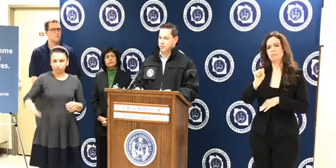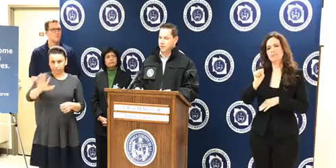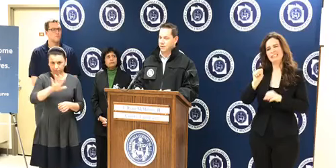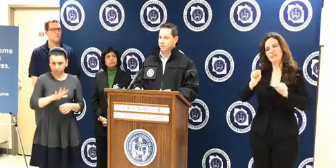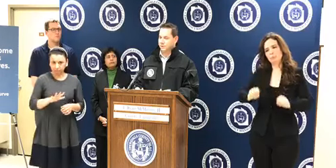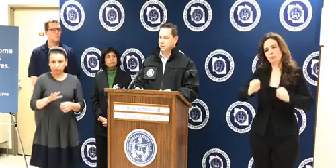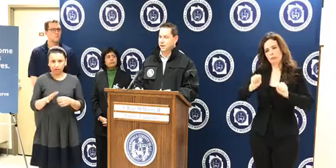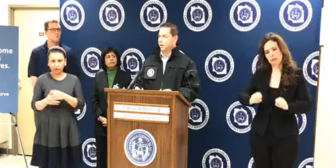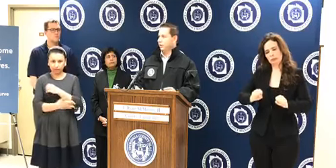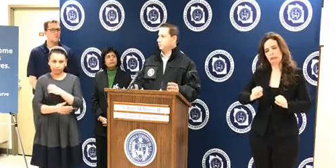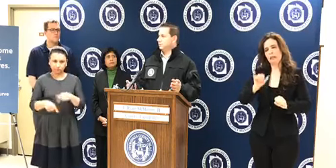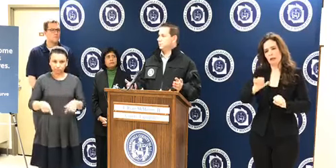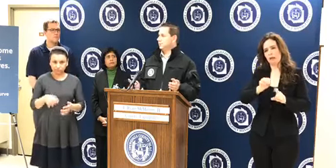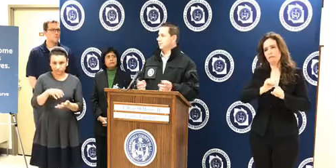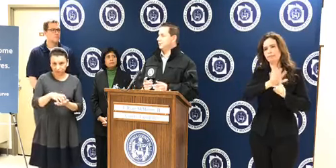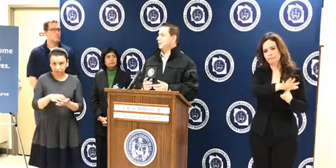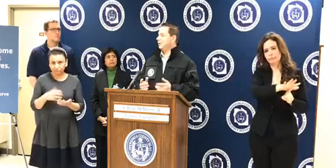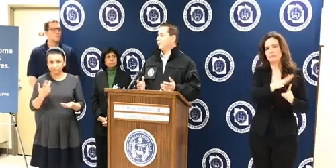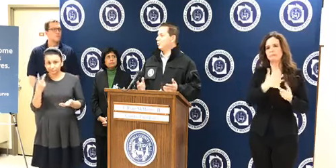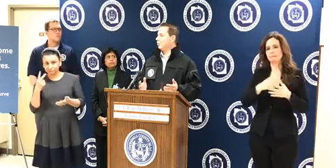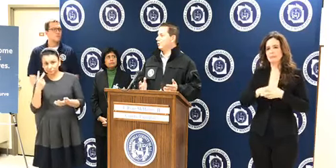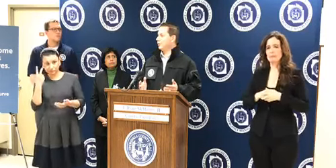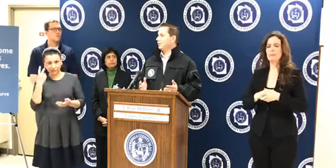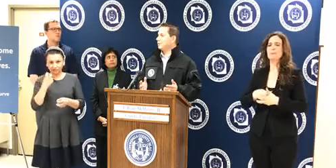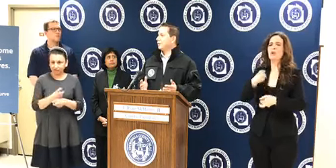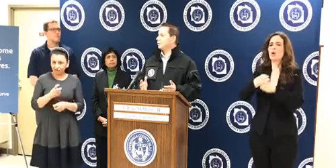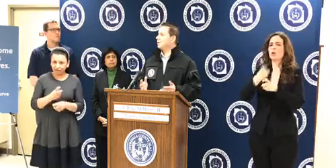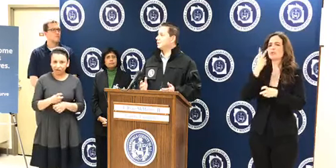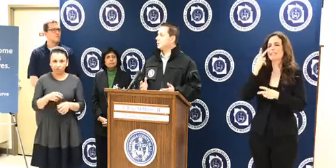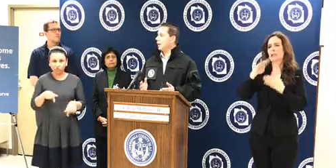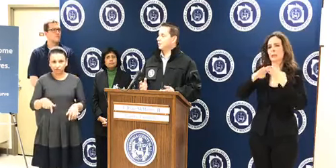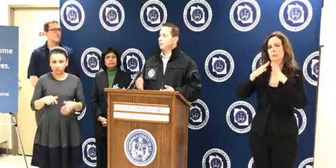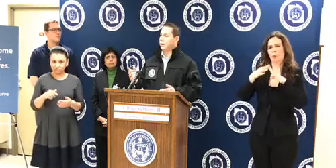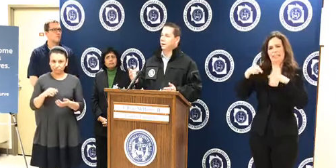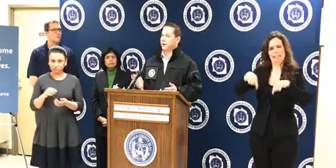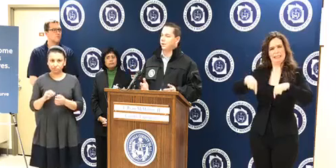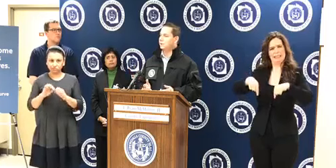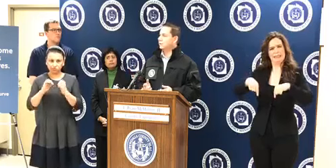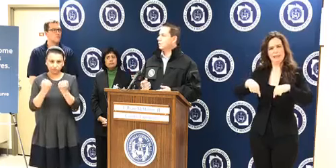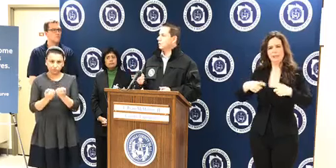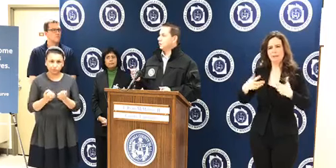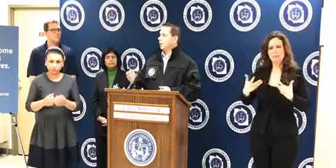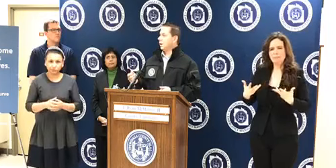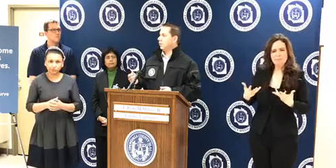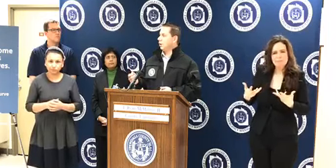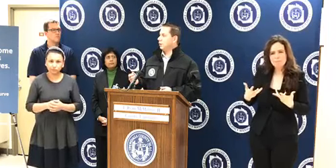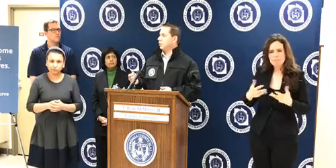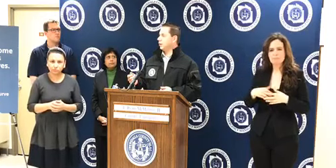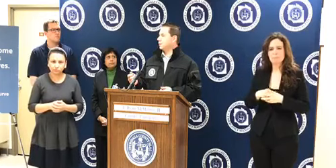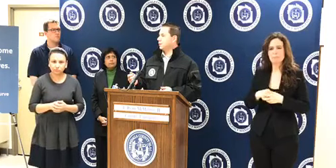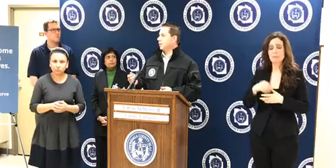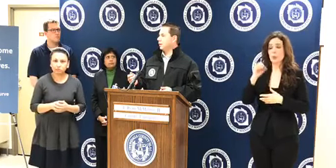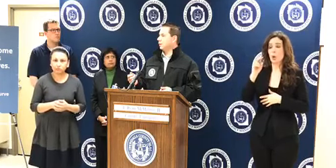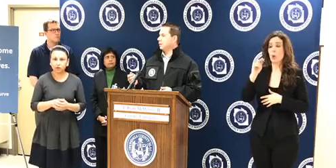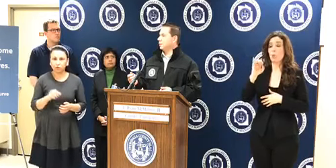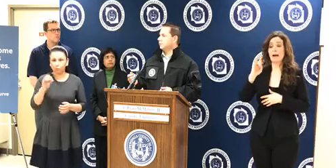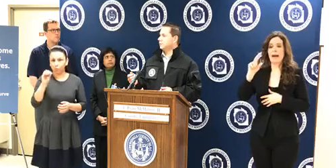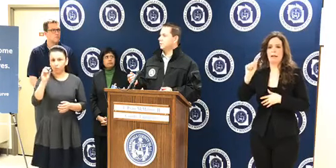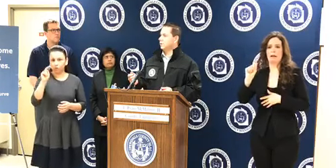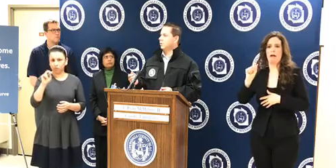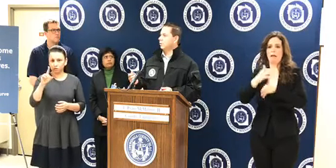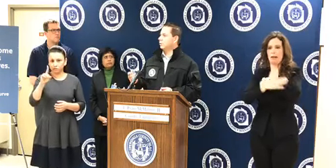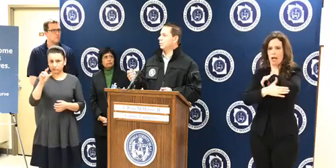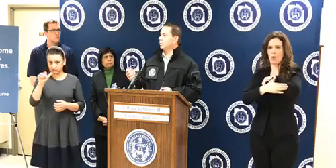it's tough to tell in a community like this. It's easy. I think Oneida County's their case today